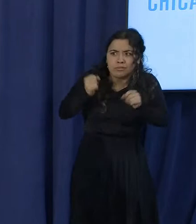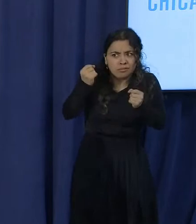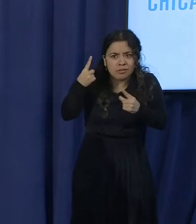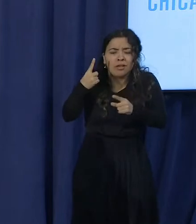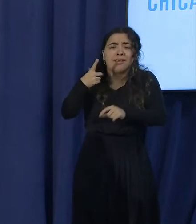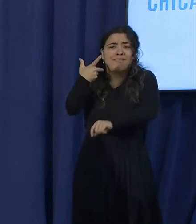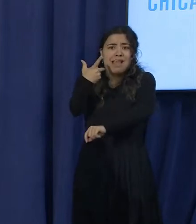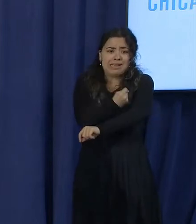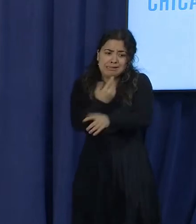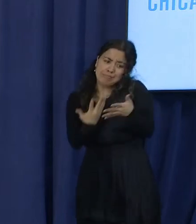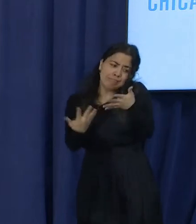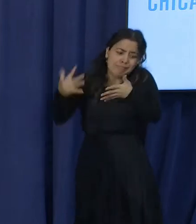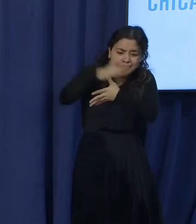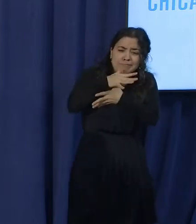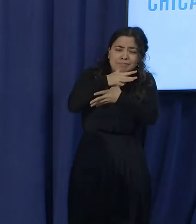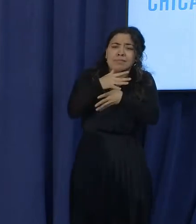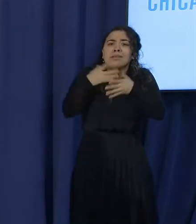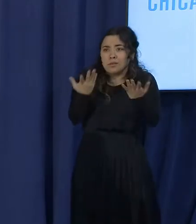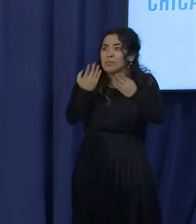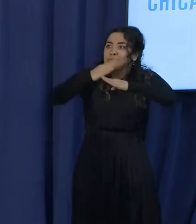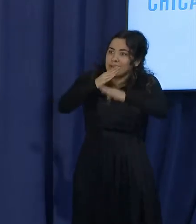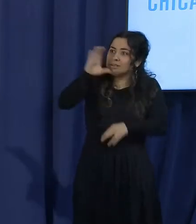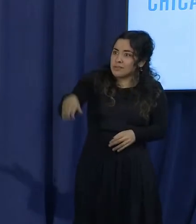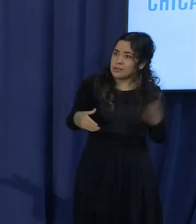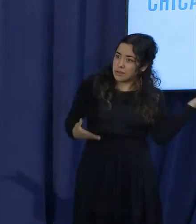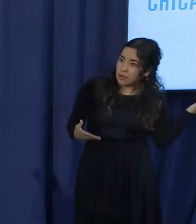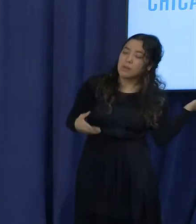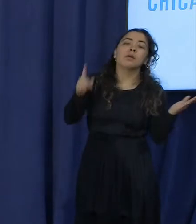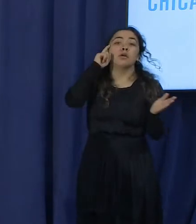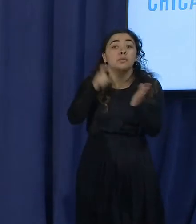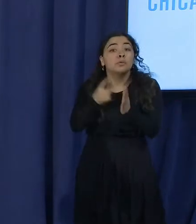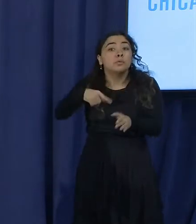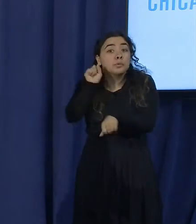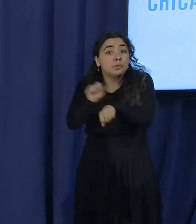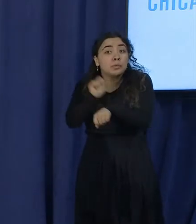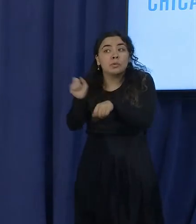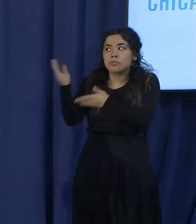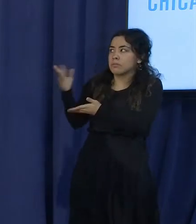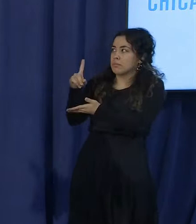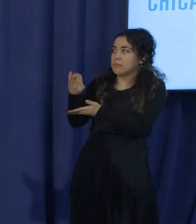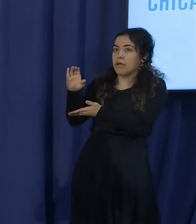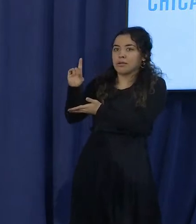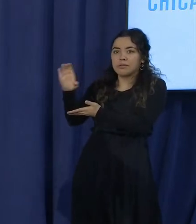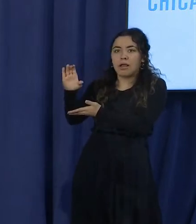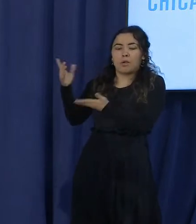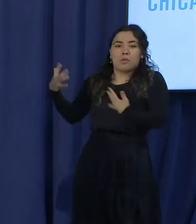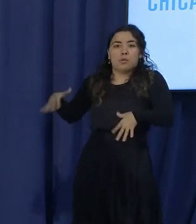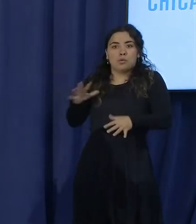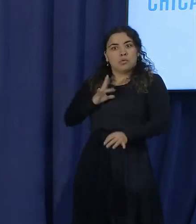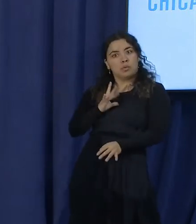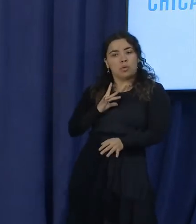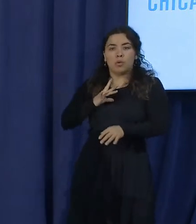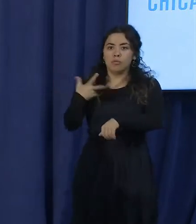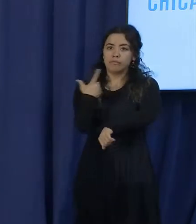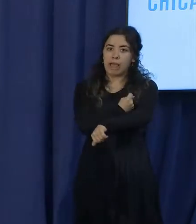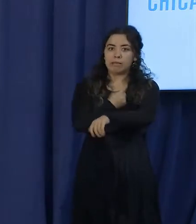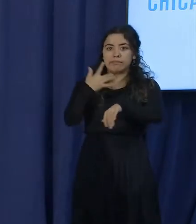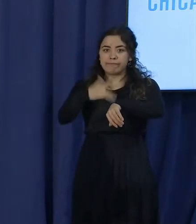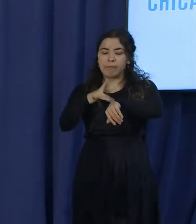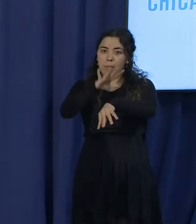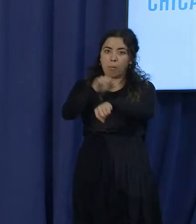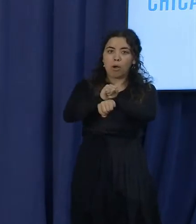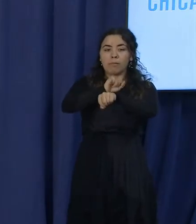Protect Chicago. And so at the same time, while we work on things like Zocdox that make vaccine available, to people across the